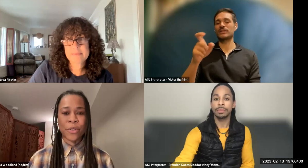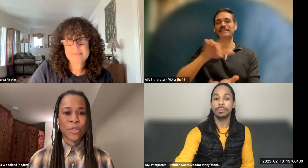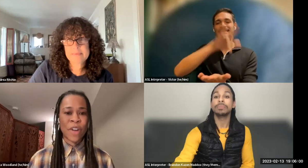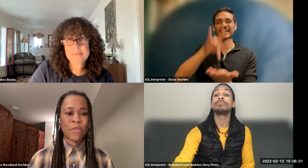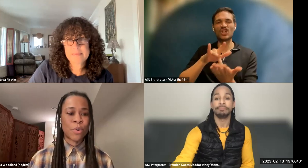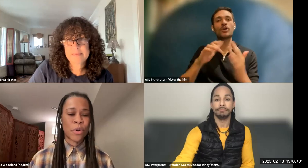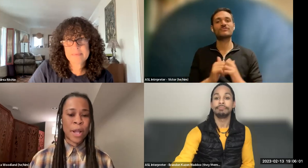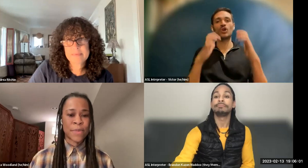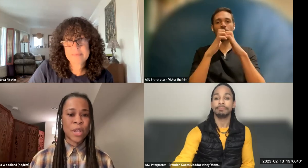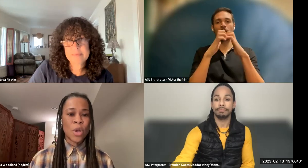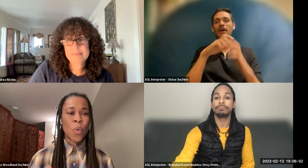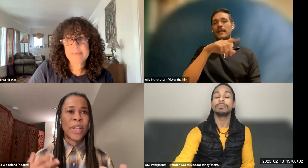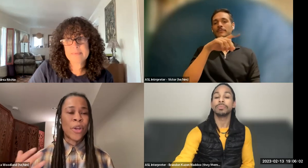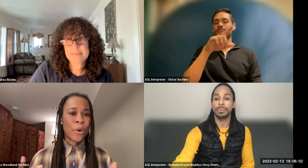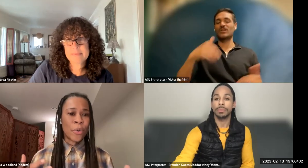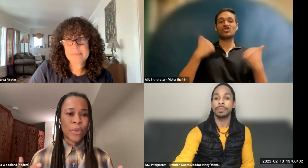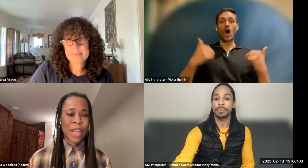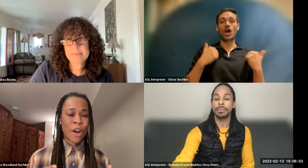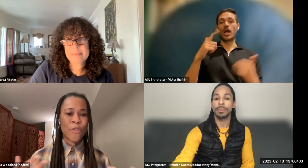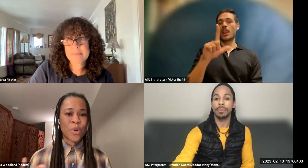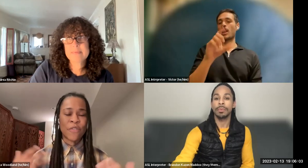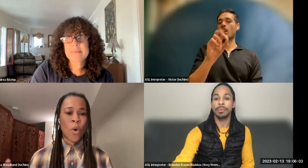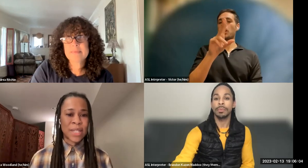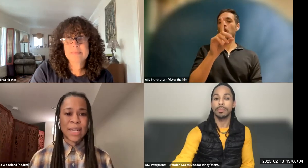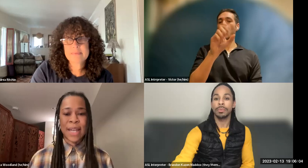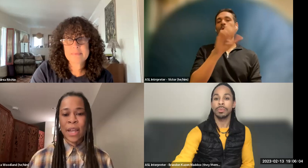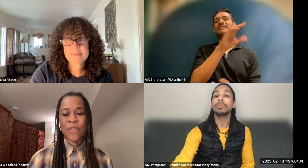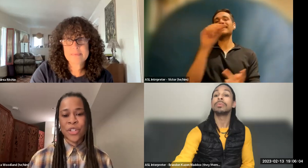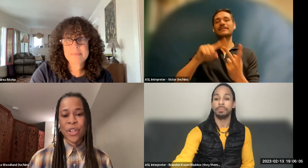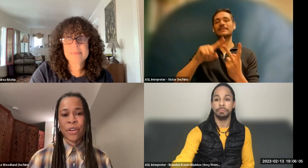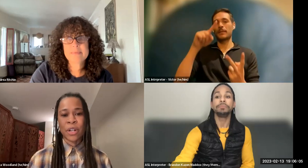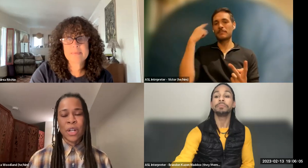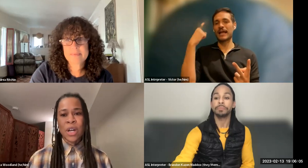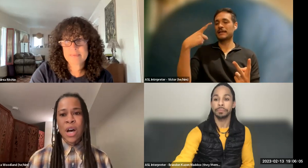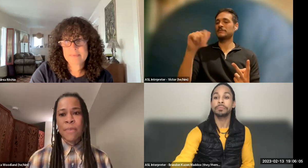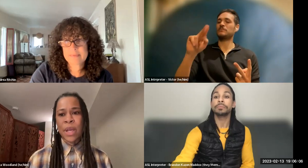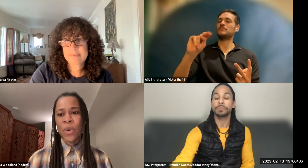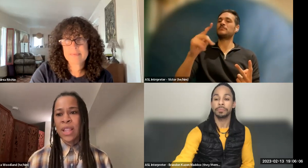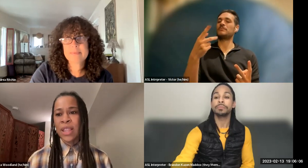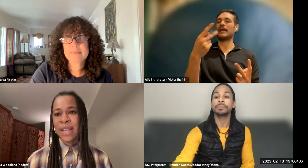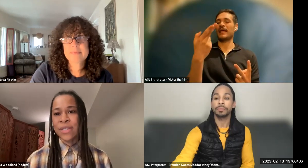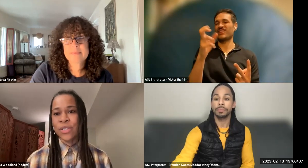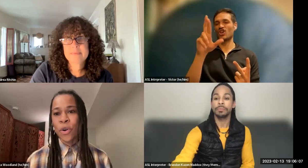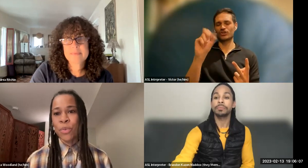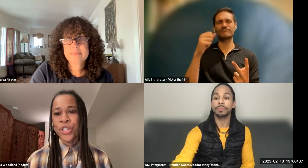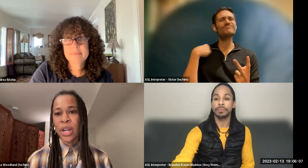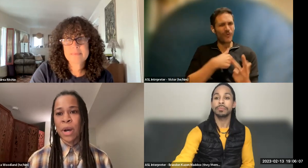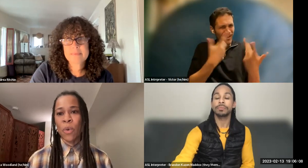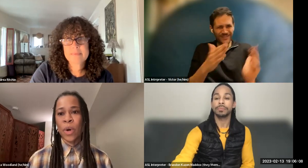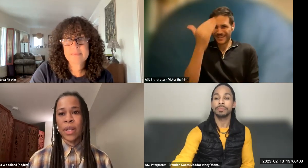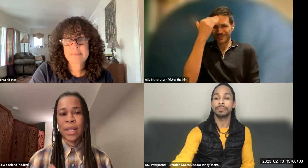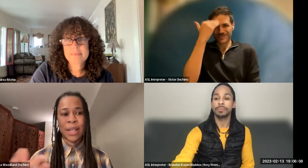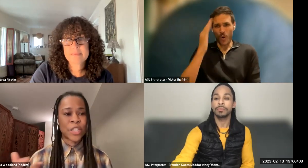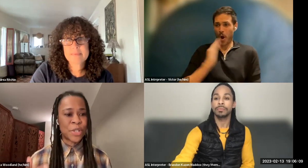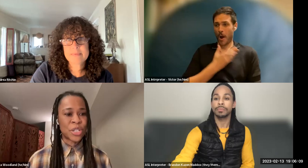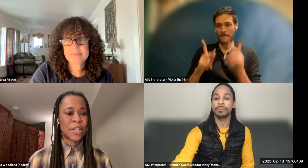the Panther survival programs, we know that our folks have always had to take care of each other. And one of the things I so appreciate